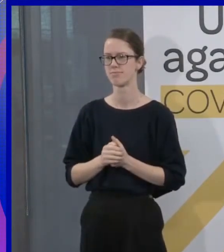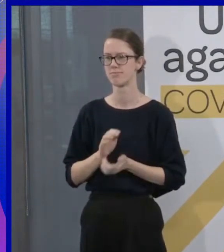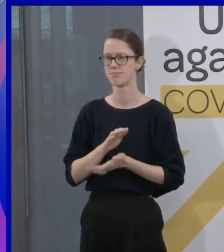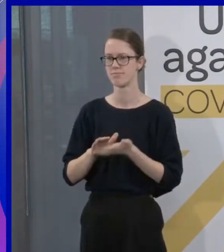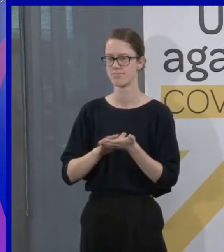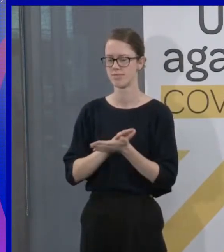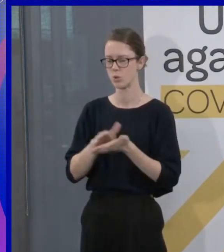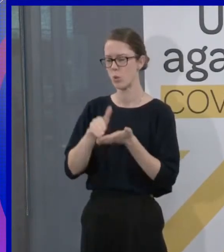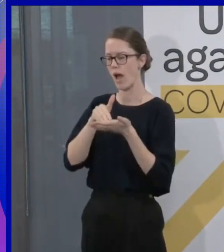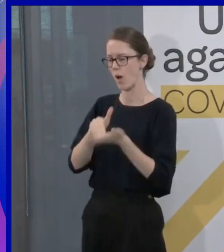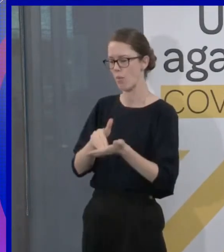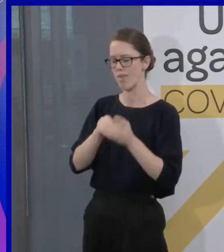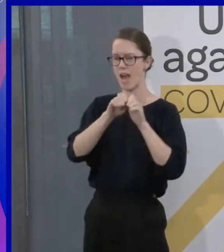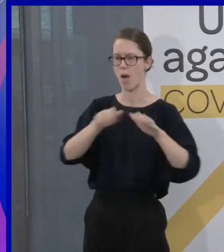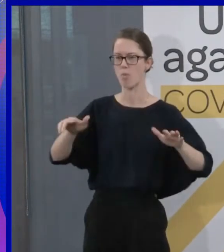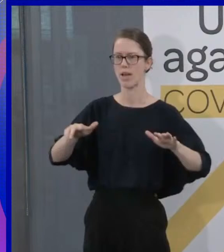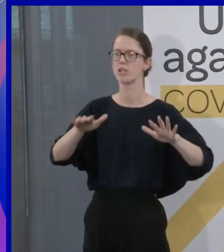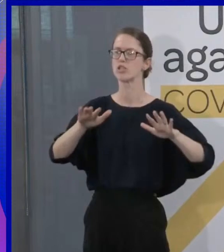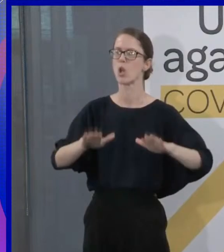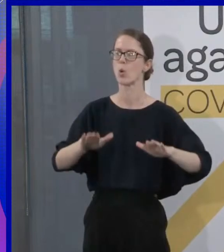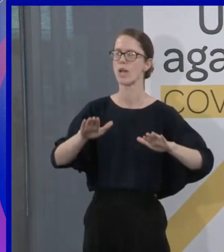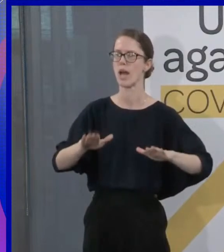and contain the outbreak.